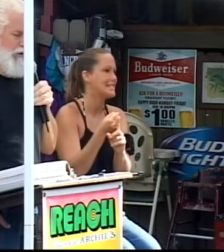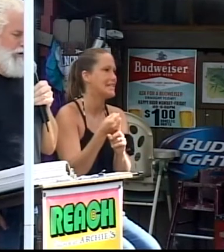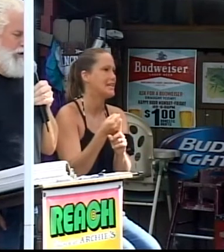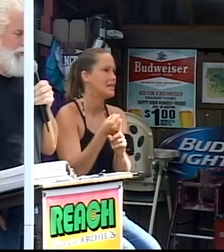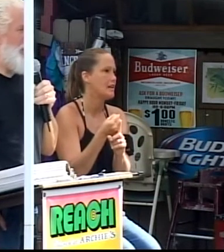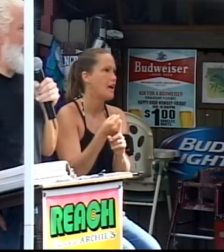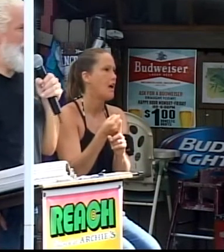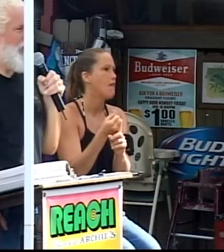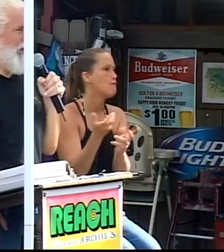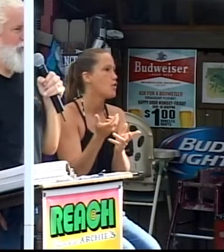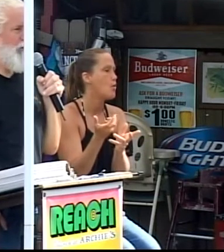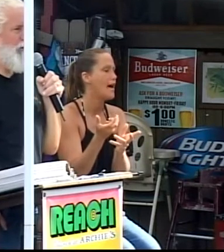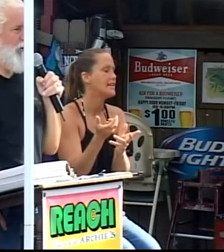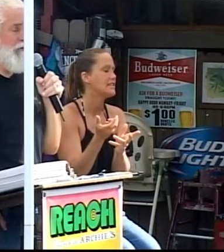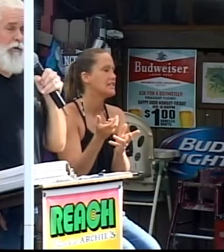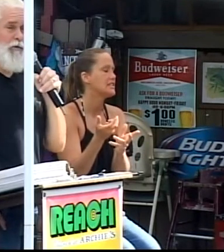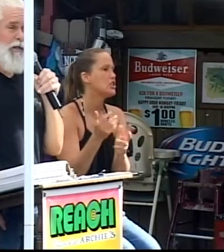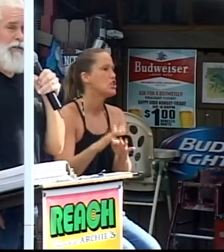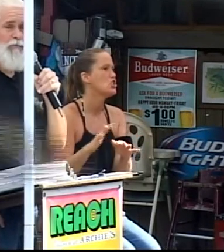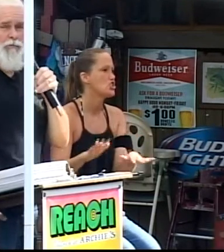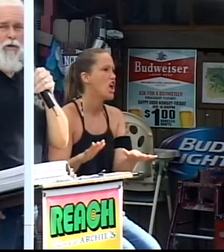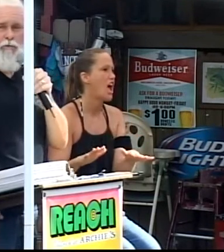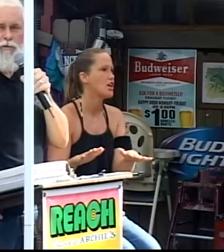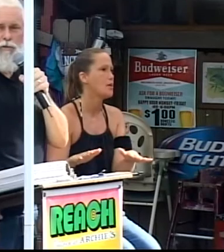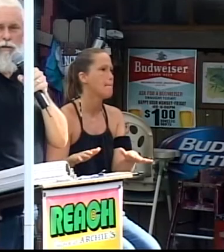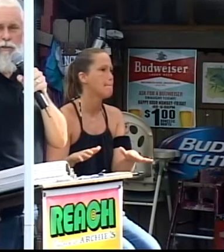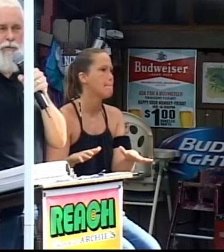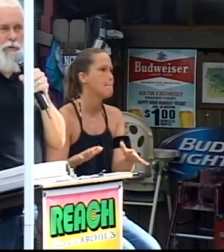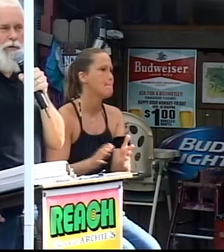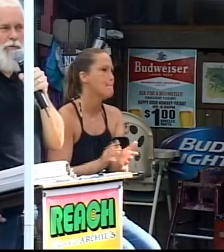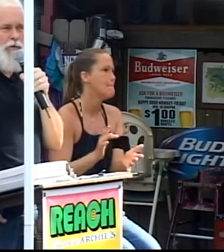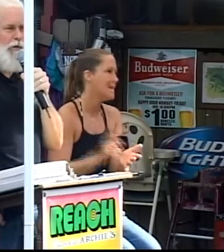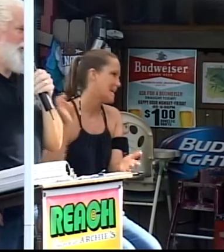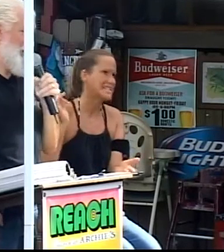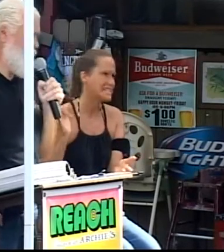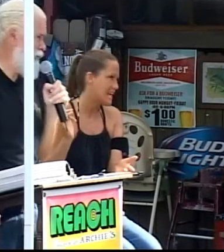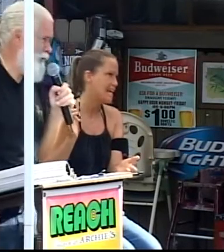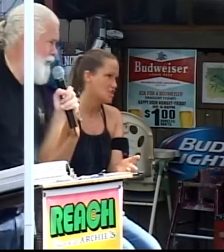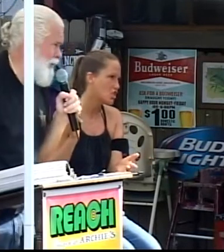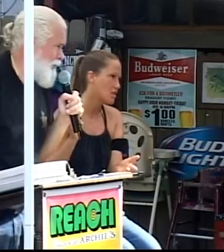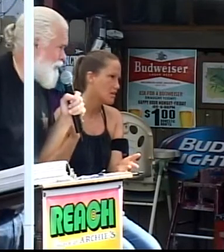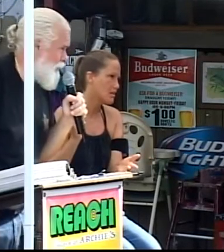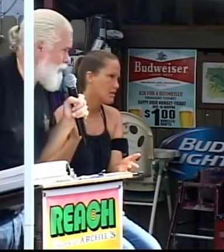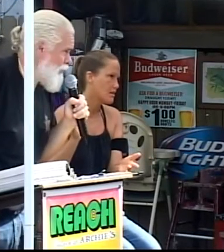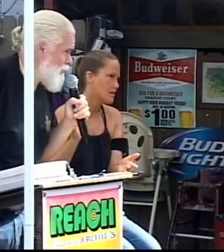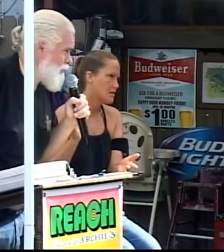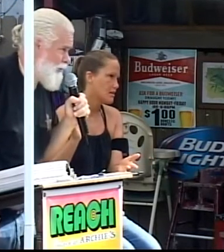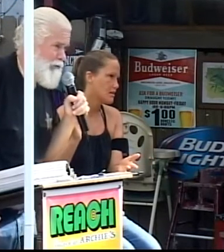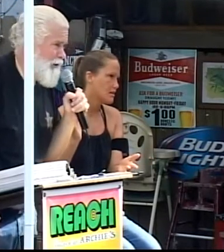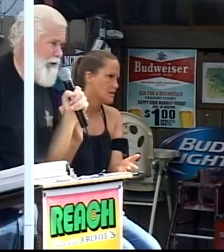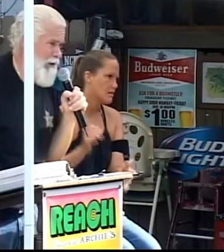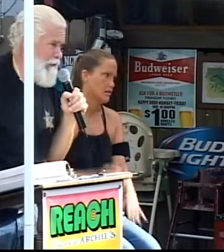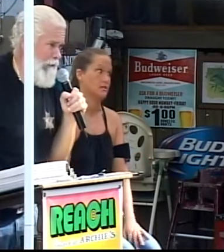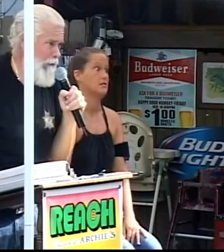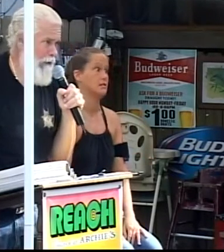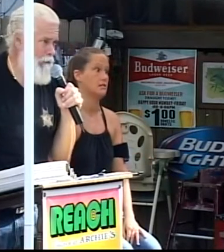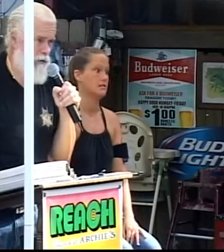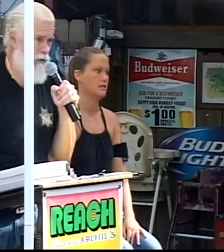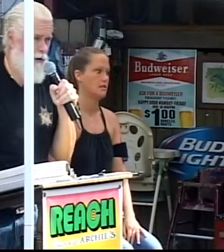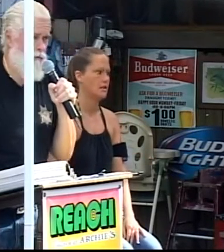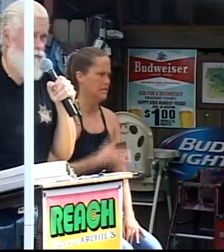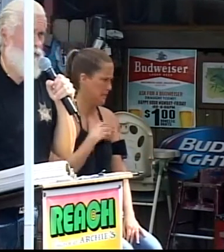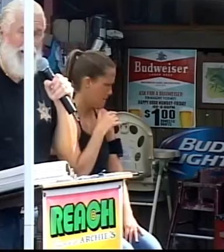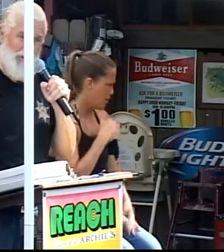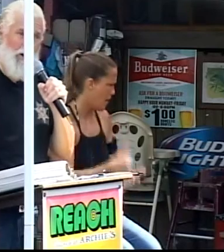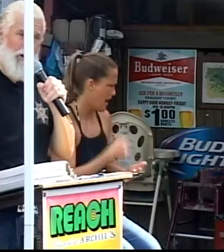went right into judgment and anger and hatred. At first, I did what we all would do. I went to my wife and daughter. Did he ever do anything to you? Did he ever touch you? Because if he did, I'm